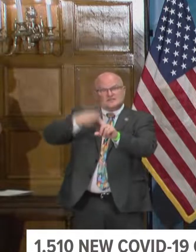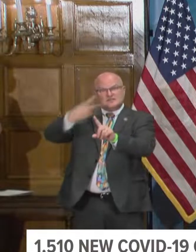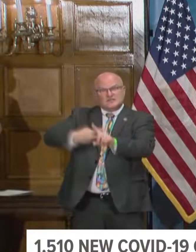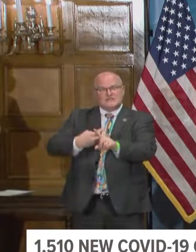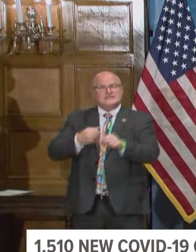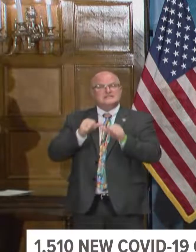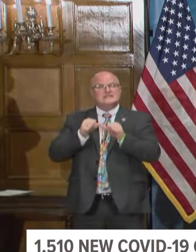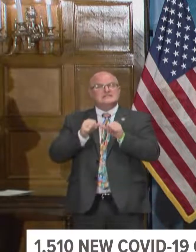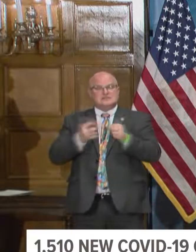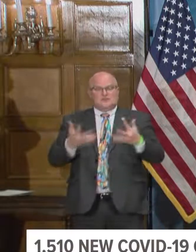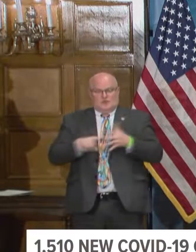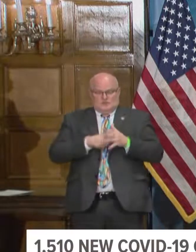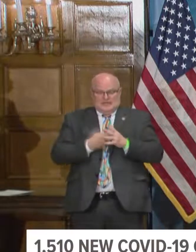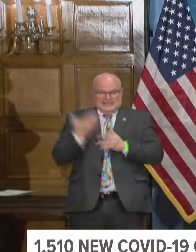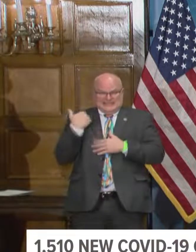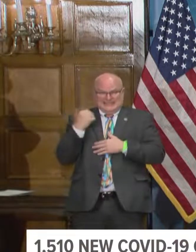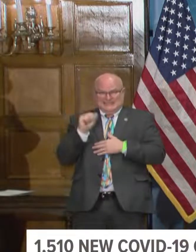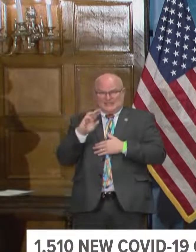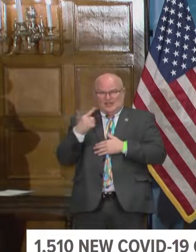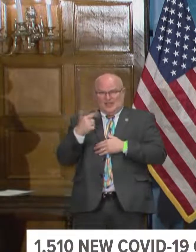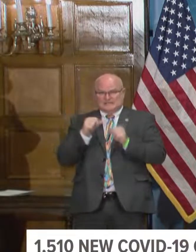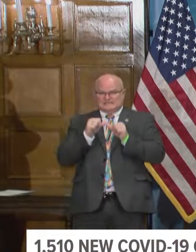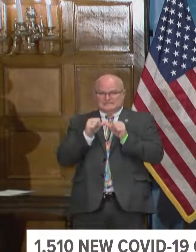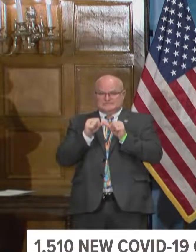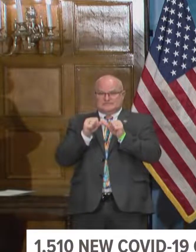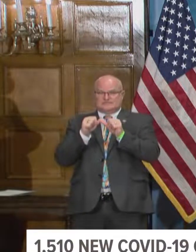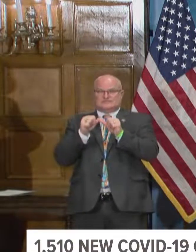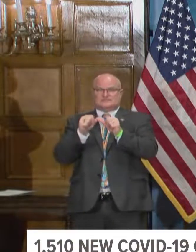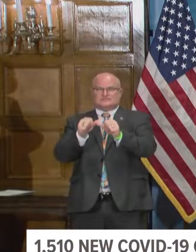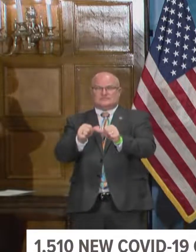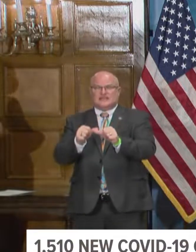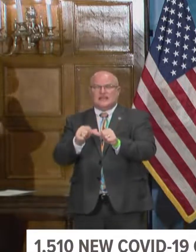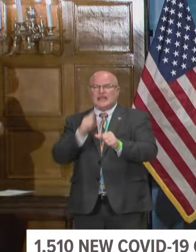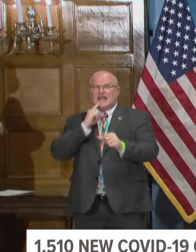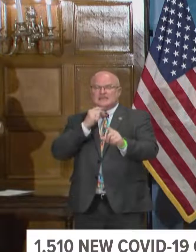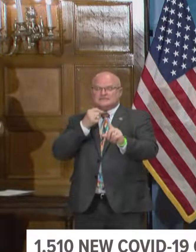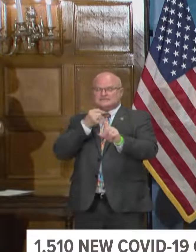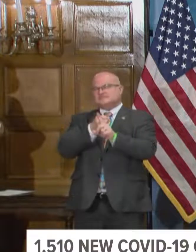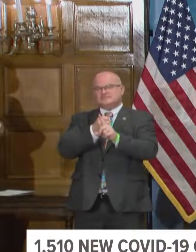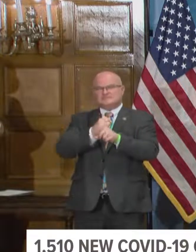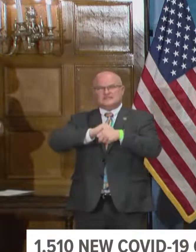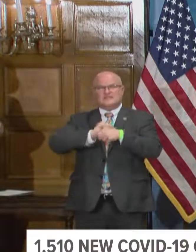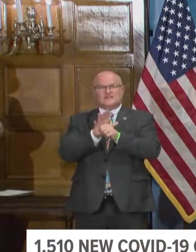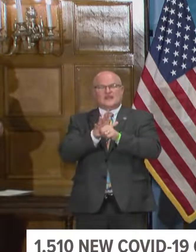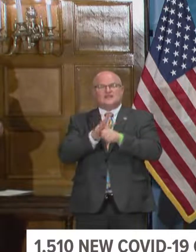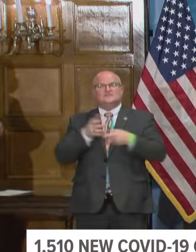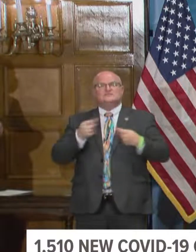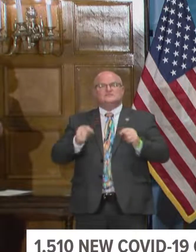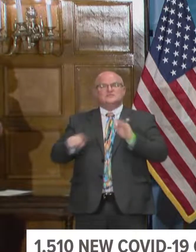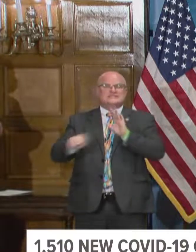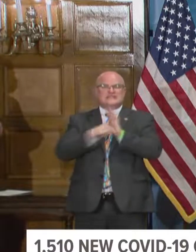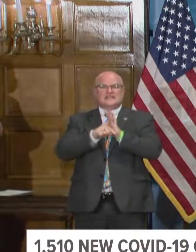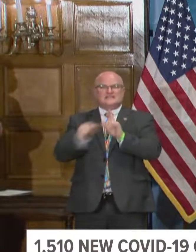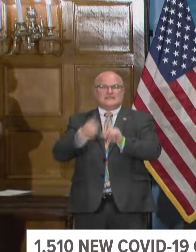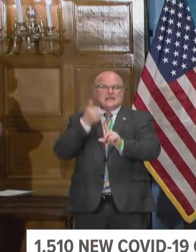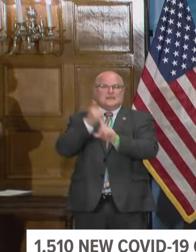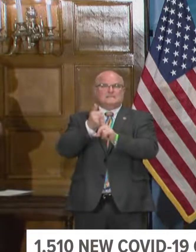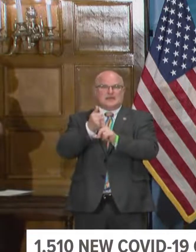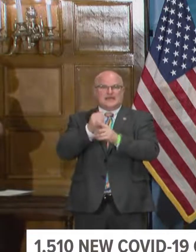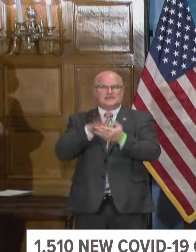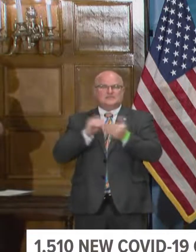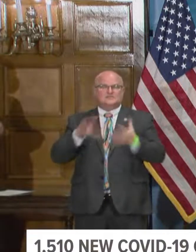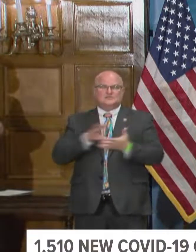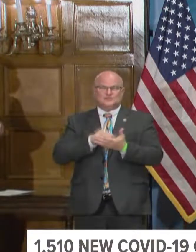we began in August, an aggressive and coordinated assault against the virus's attempt to negatively impact student